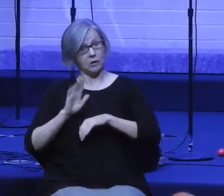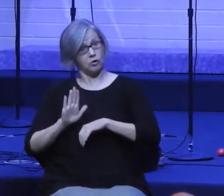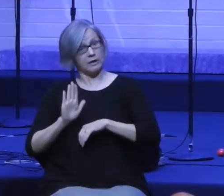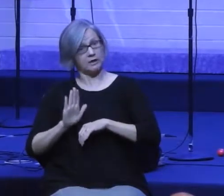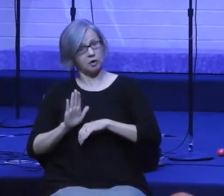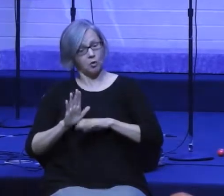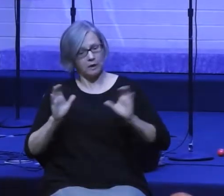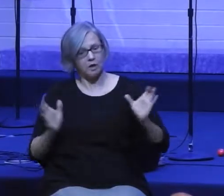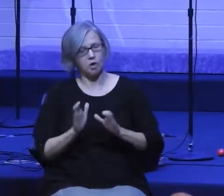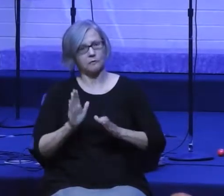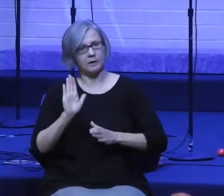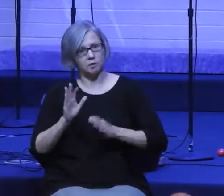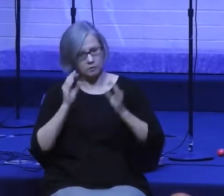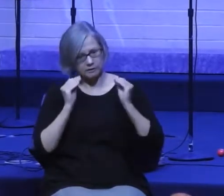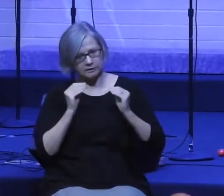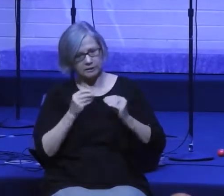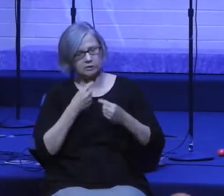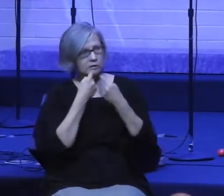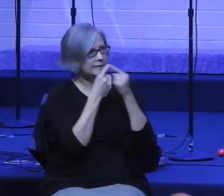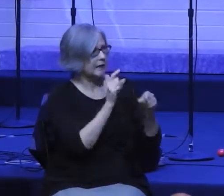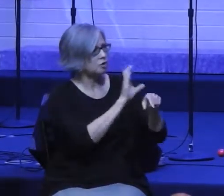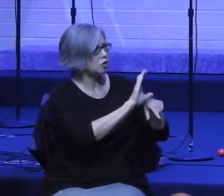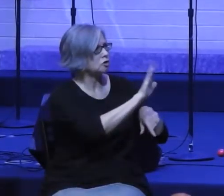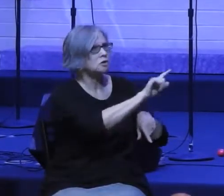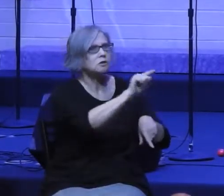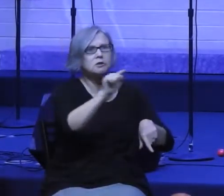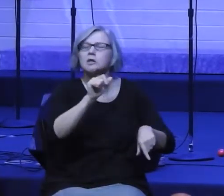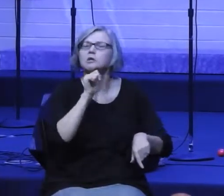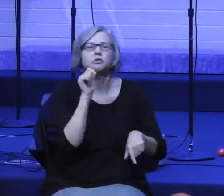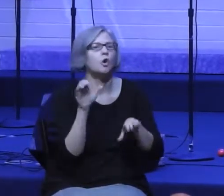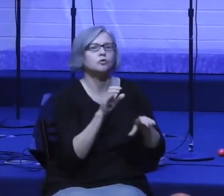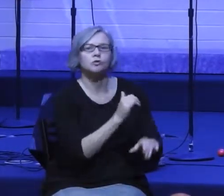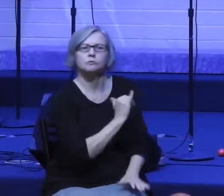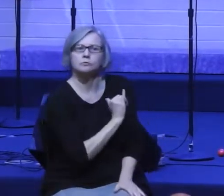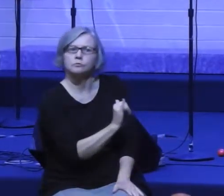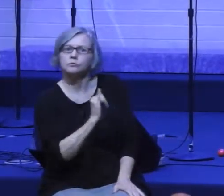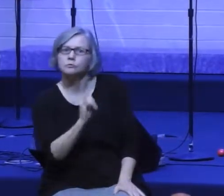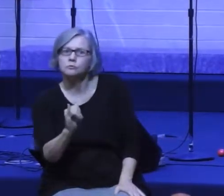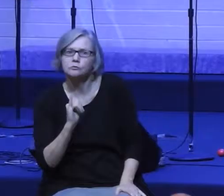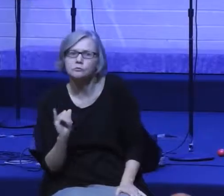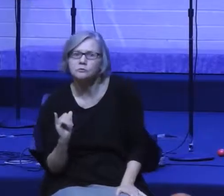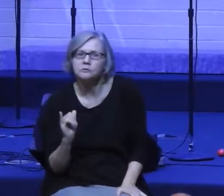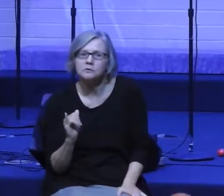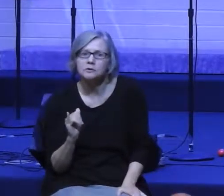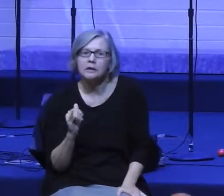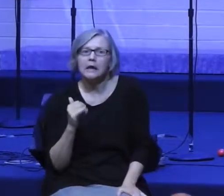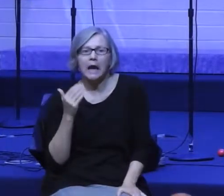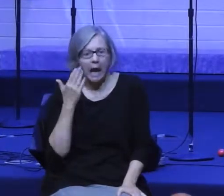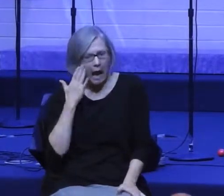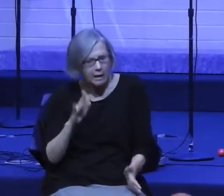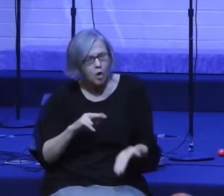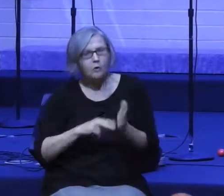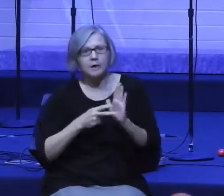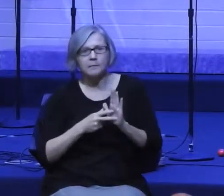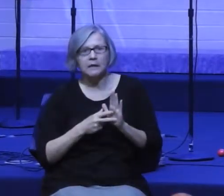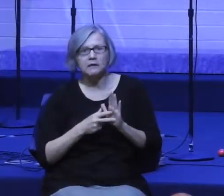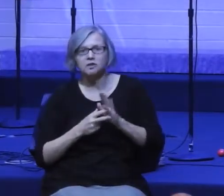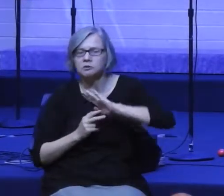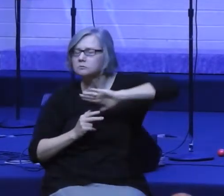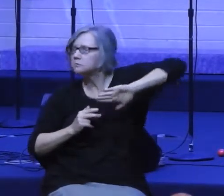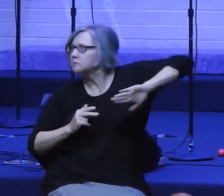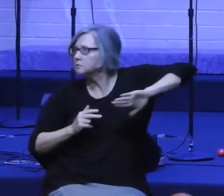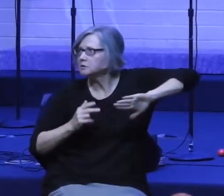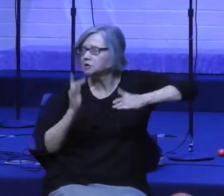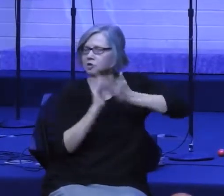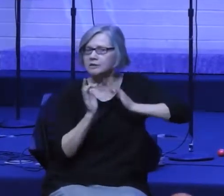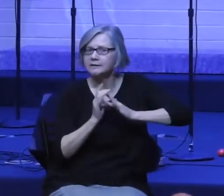he remembers what it is to turn his back on Jesus. And this letter is his plea, is his encouragement,